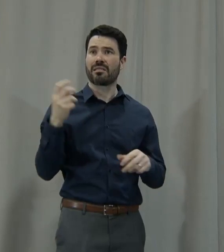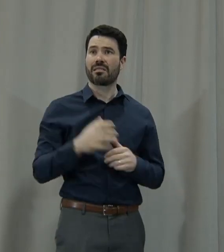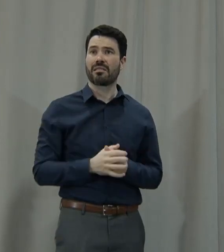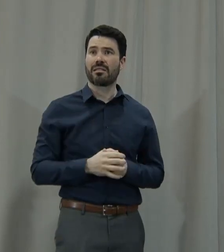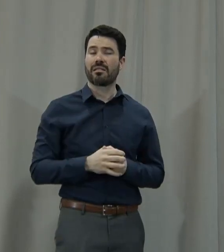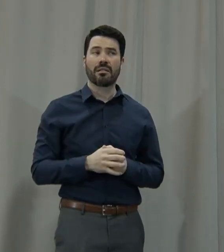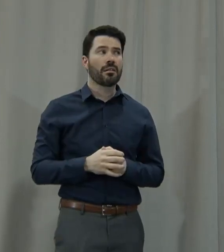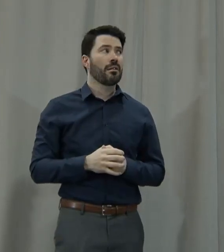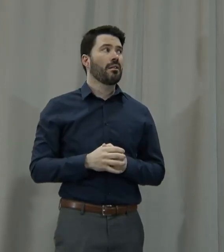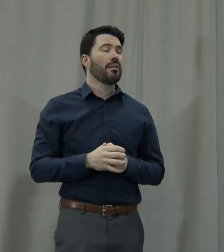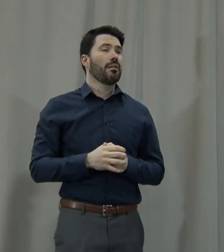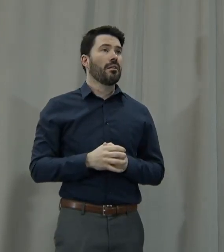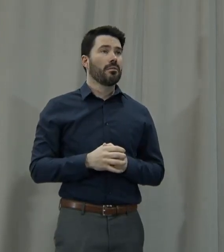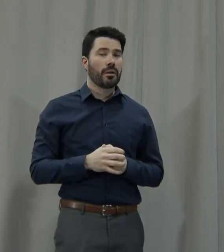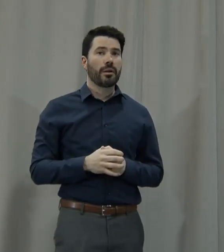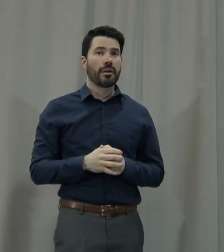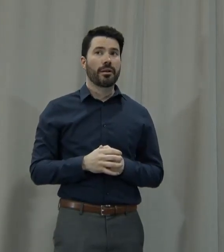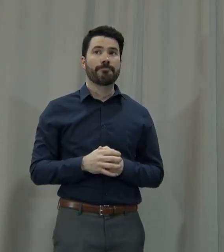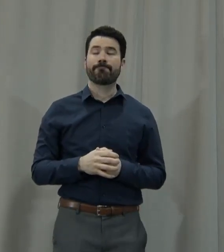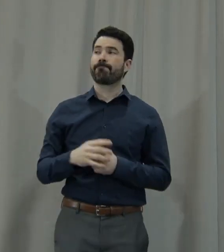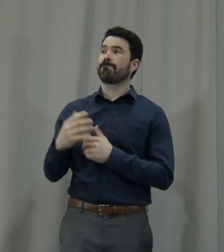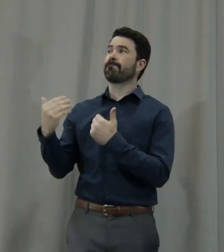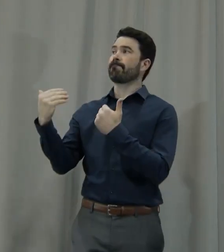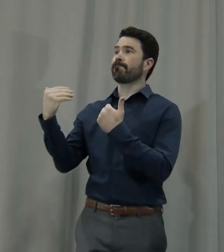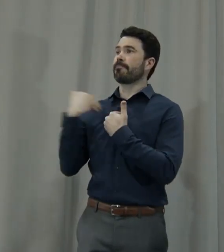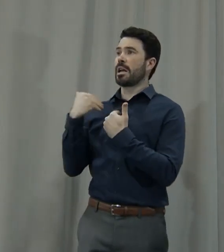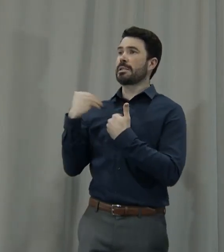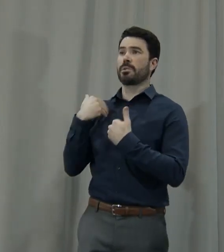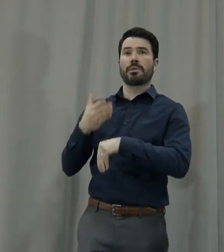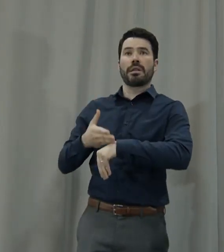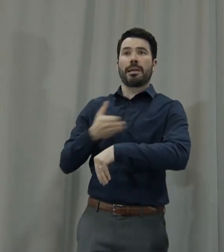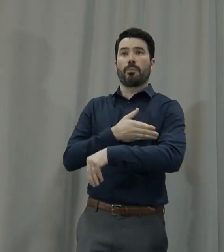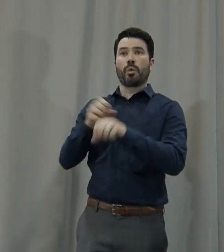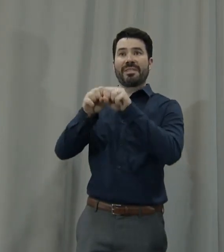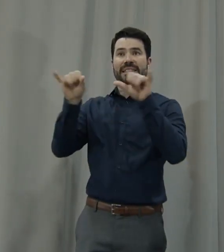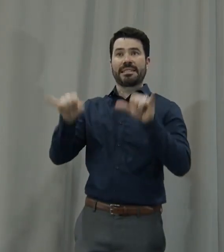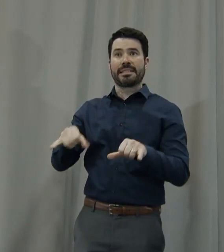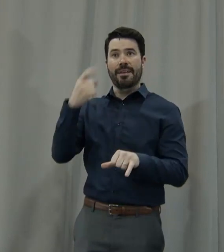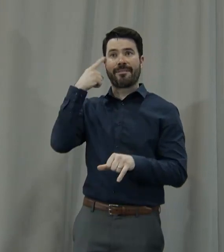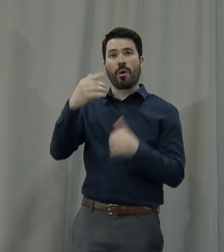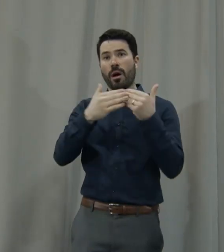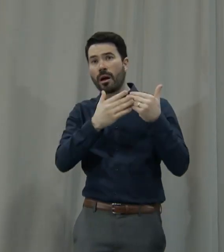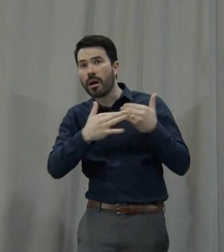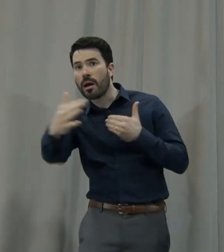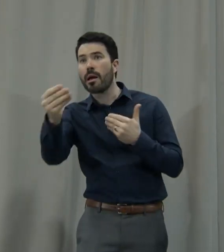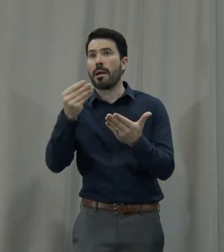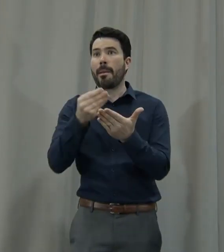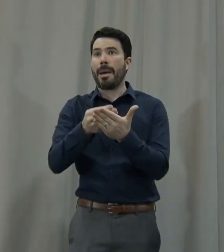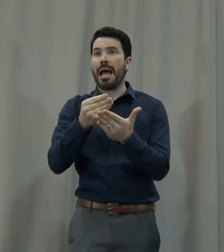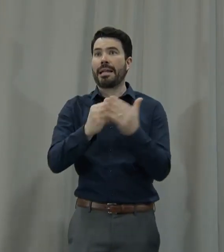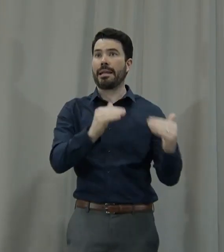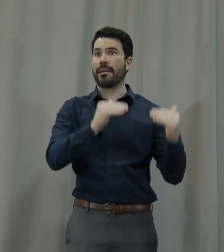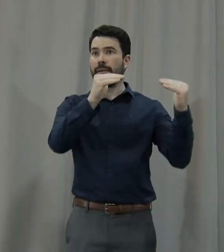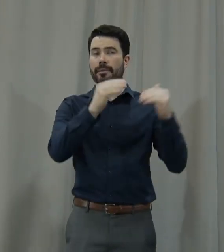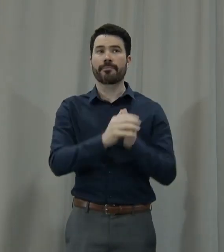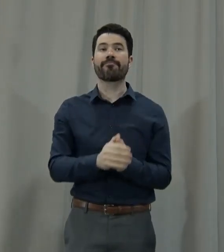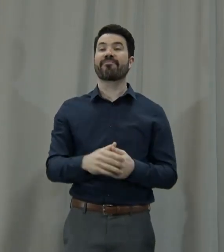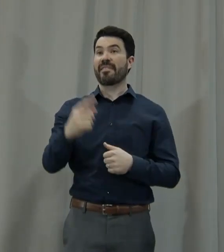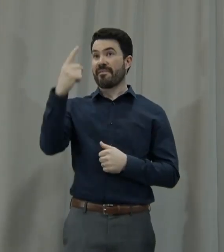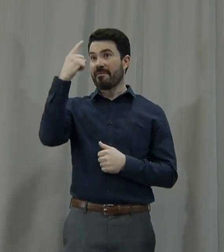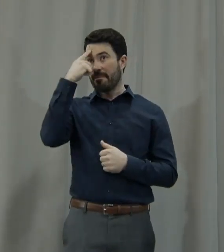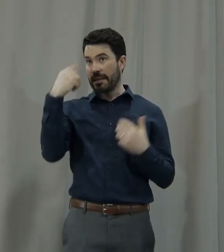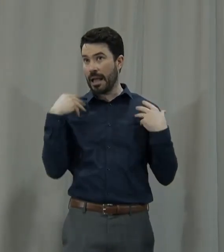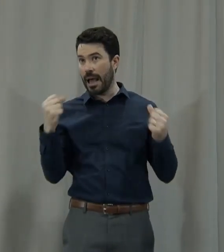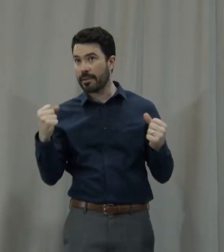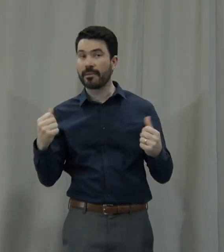We were also charged with developing and improving systems for supporting long-term economic recovery, physical and mental health.